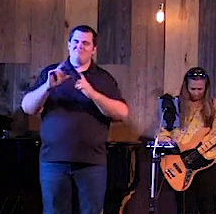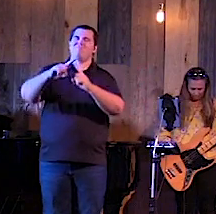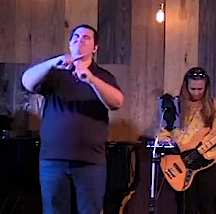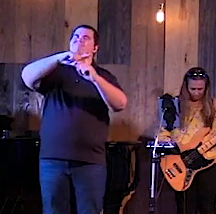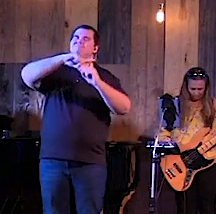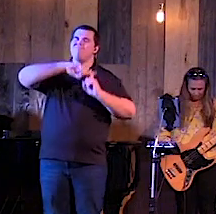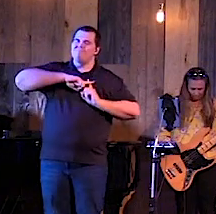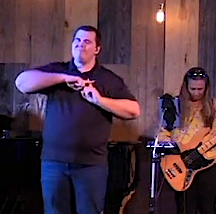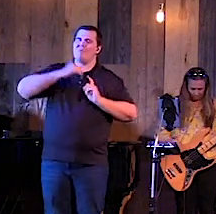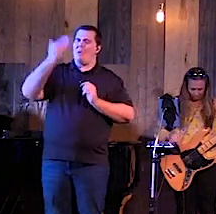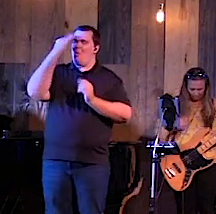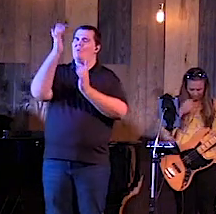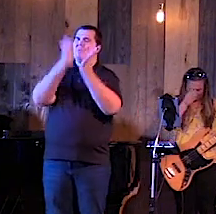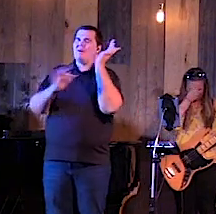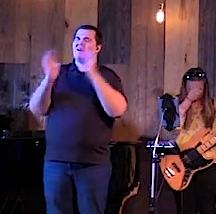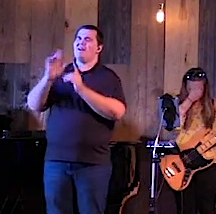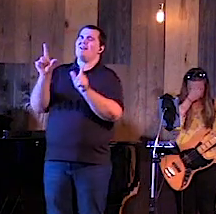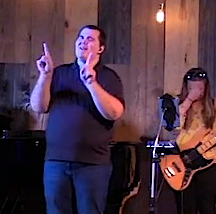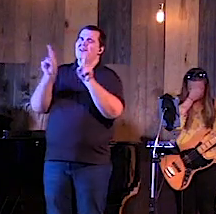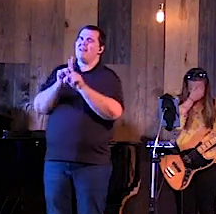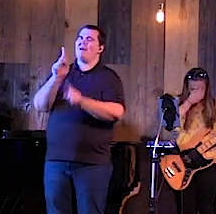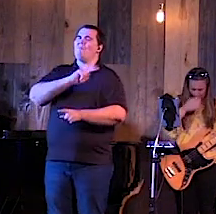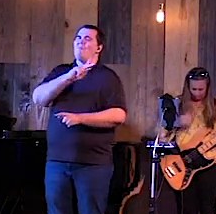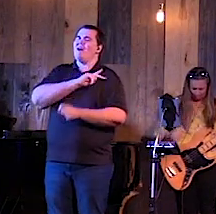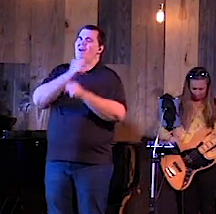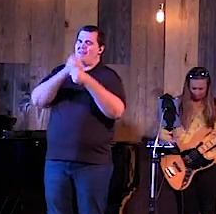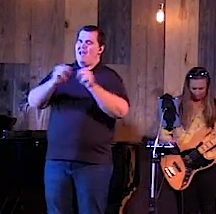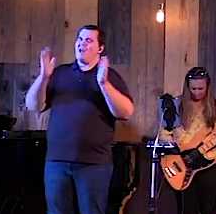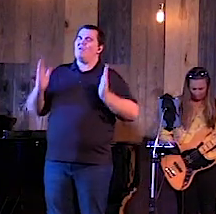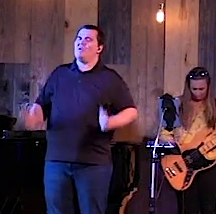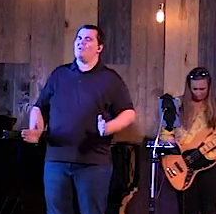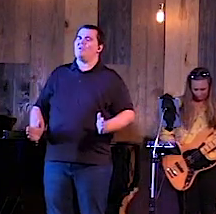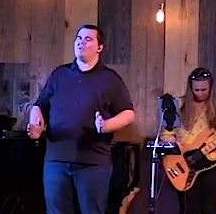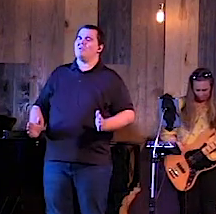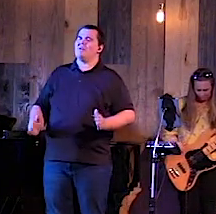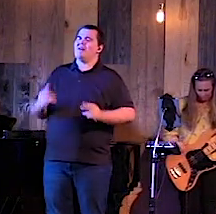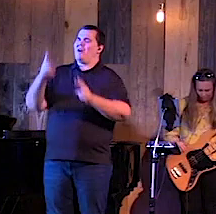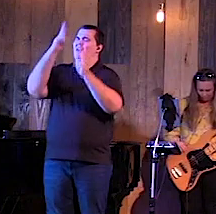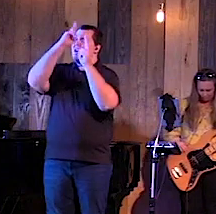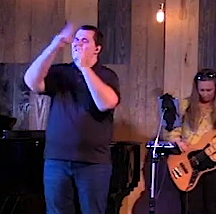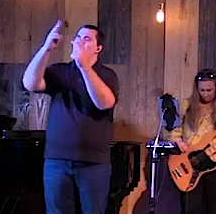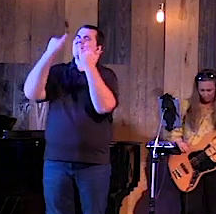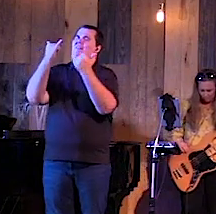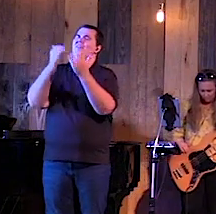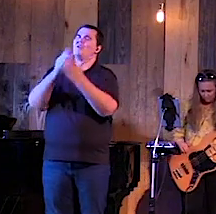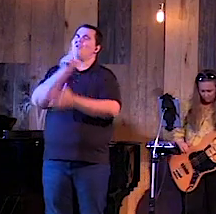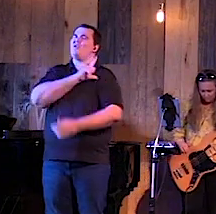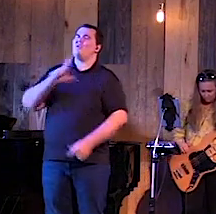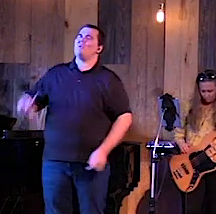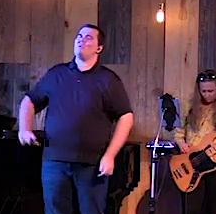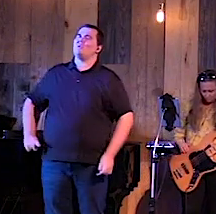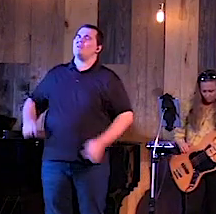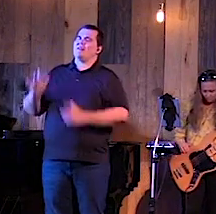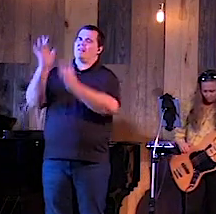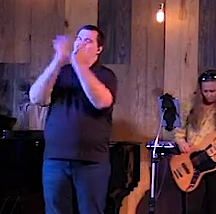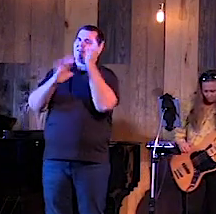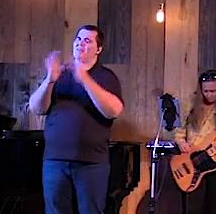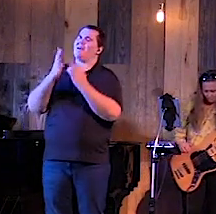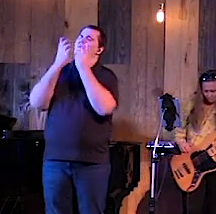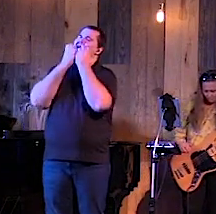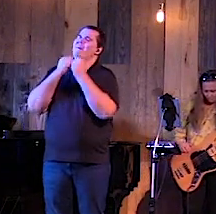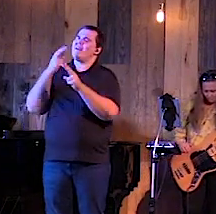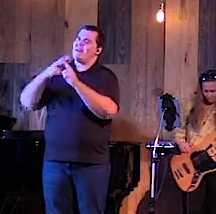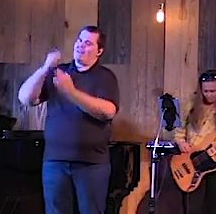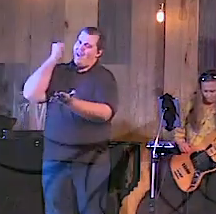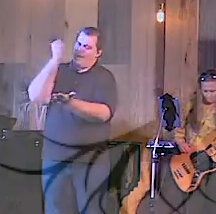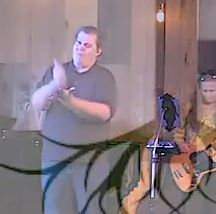know Jesus as their personal Lord and Savior. So God, we honor you in this time, Lord. In Jesus' name,